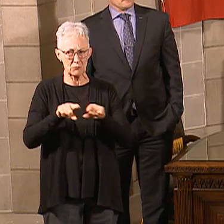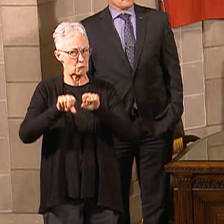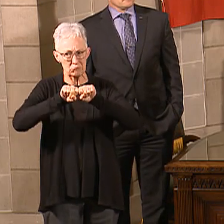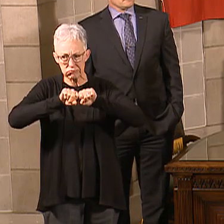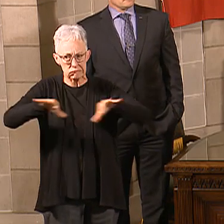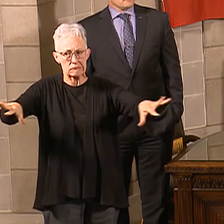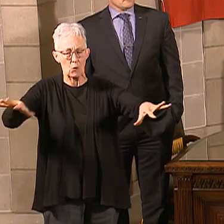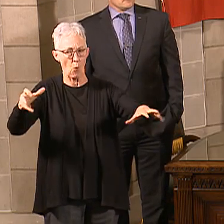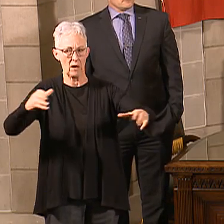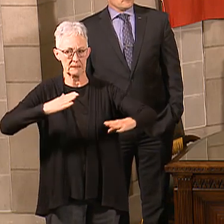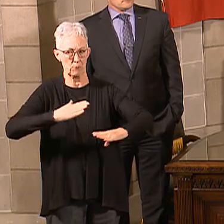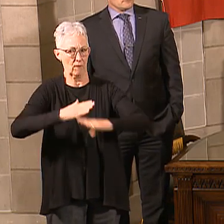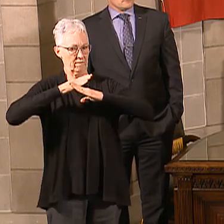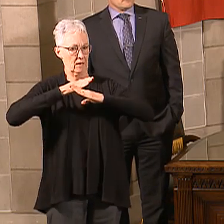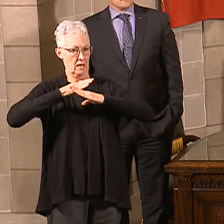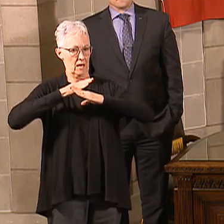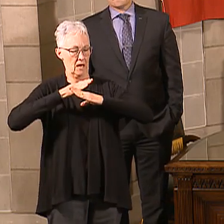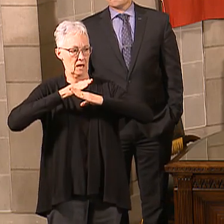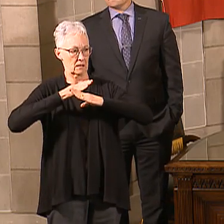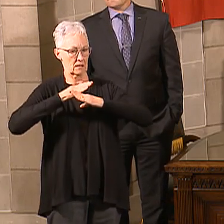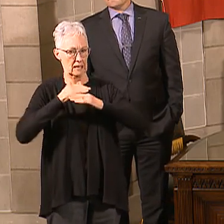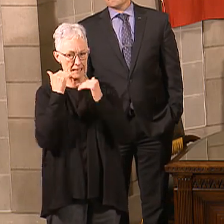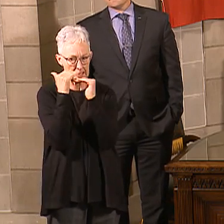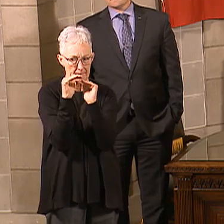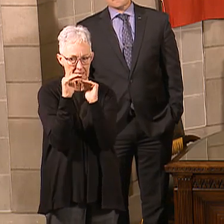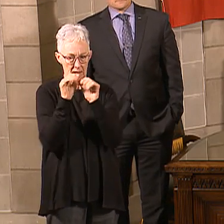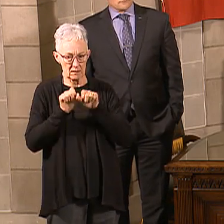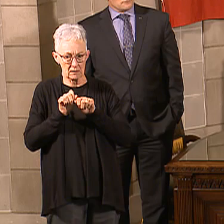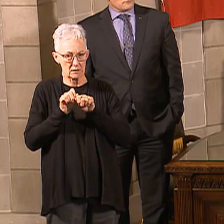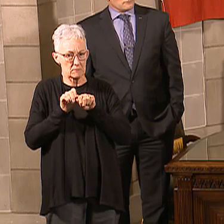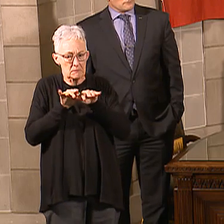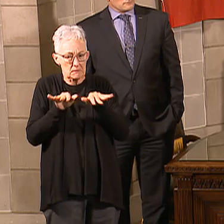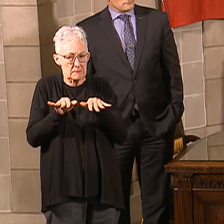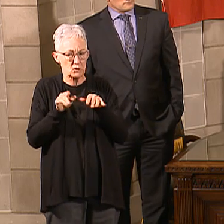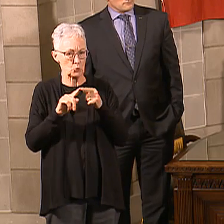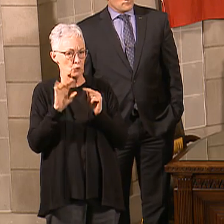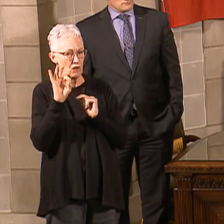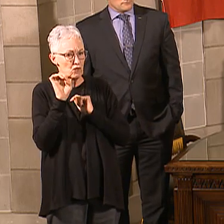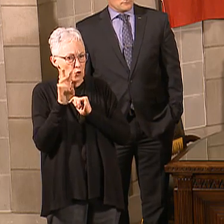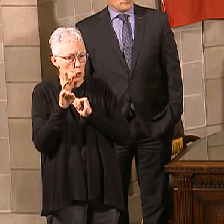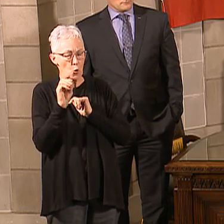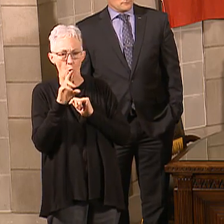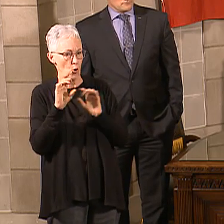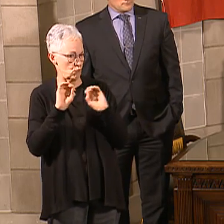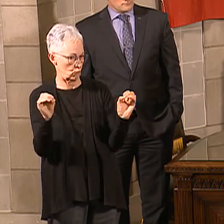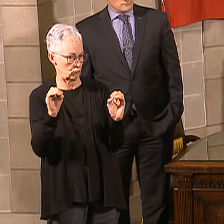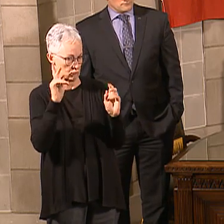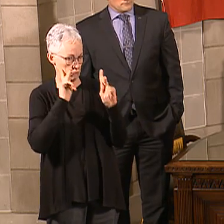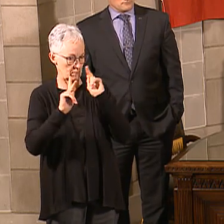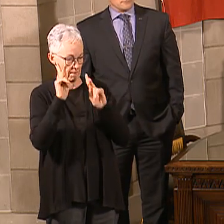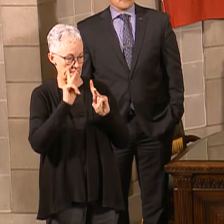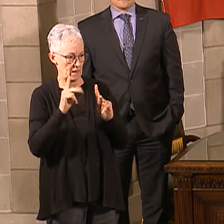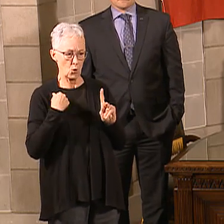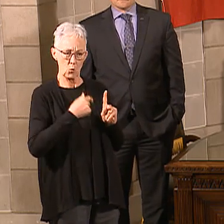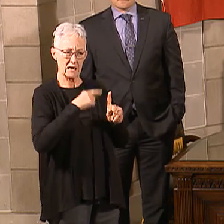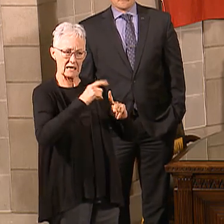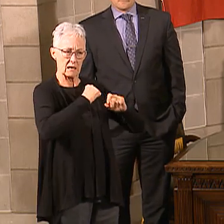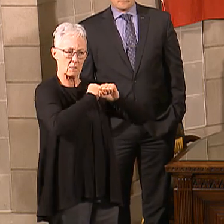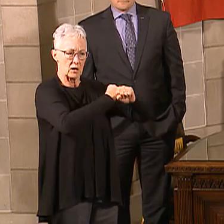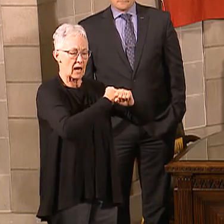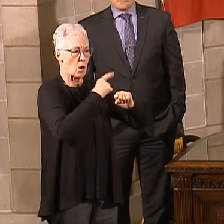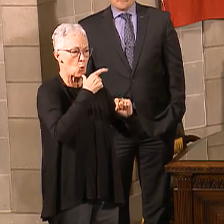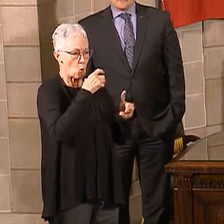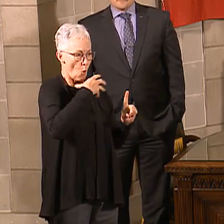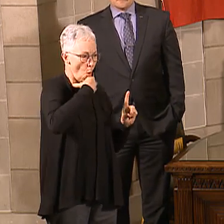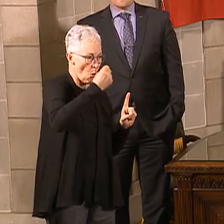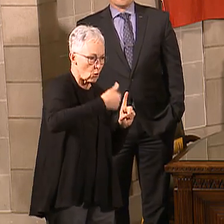most vulnerable people in our state. People who are older and people who have underlying health conditions like diabetes or heart